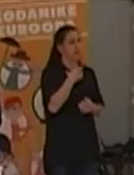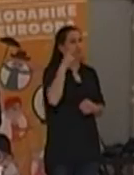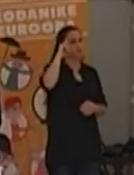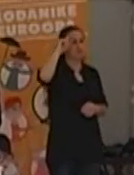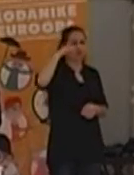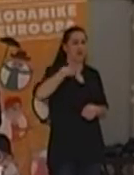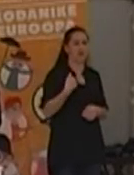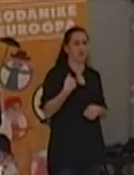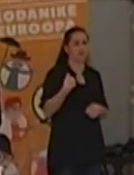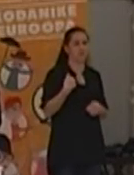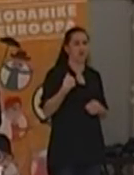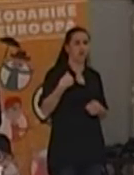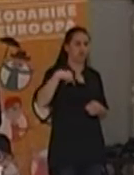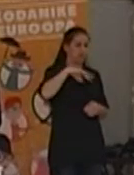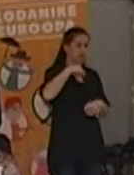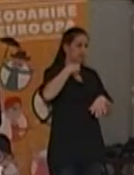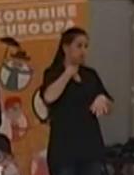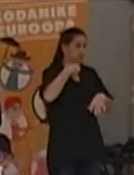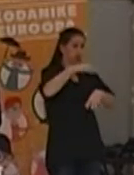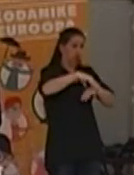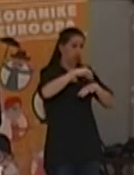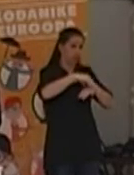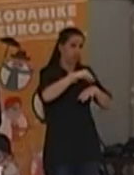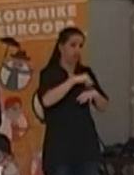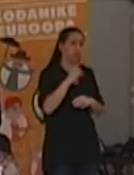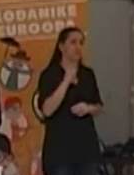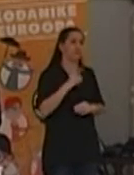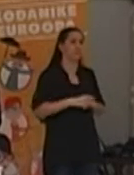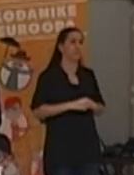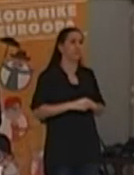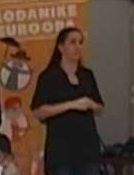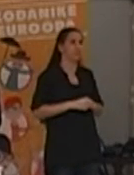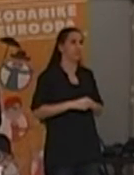think, for us in Sweden